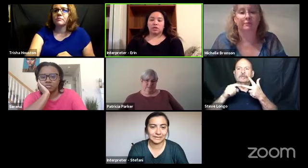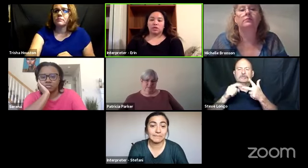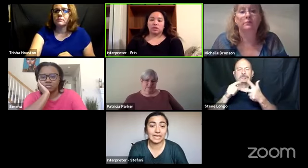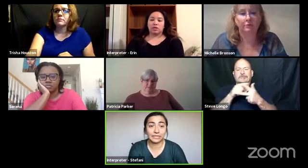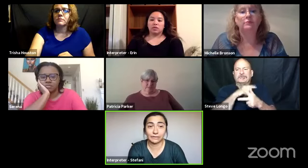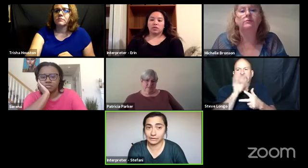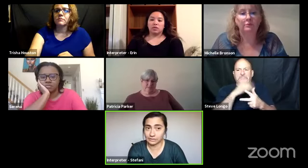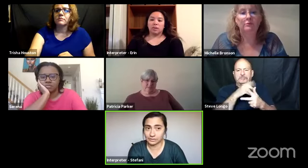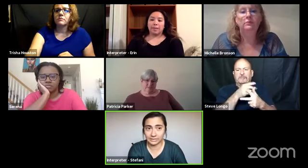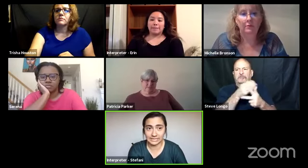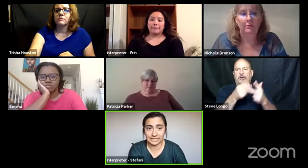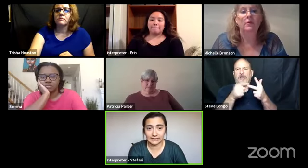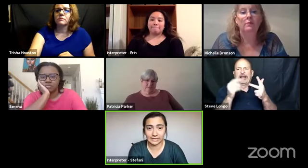May 3rd should be the date on that.